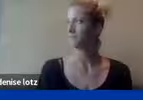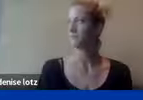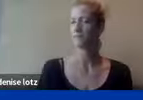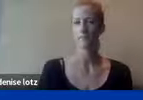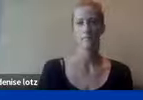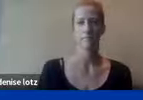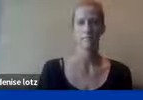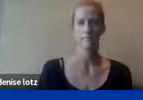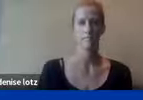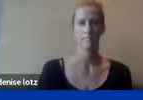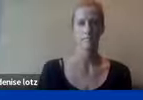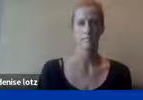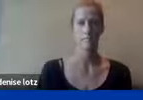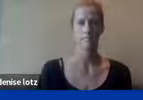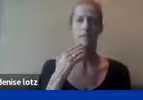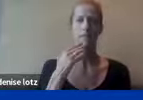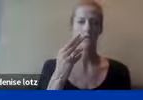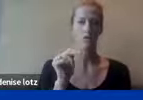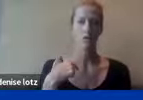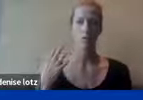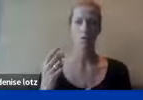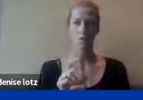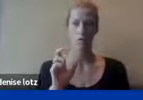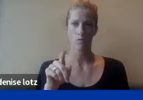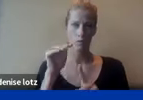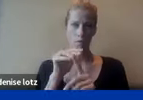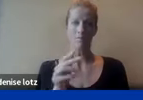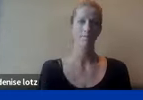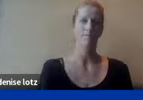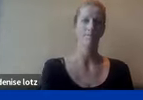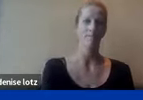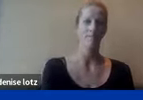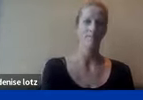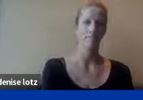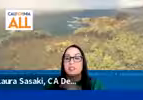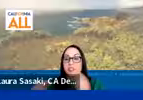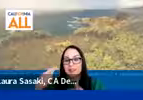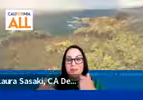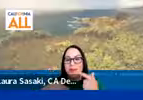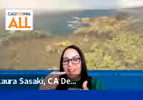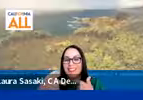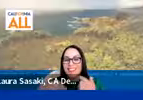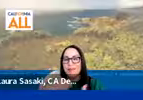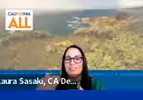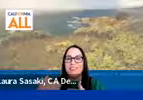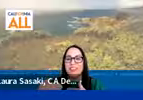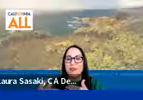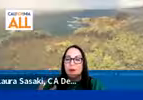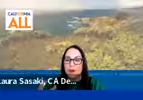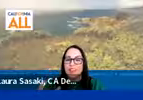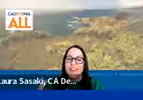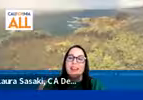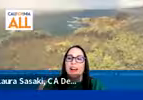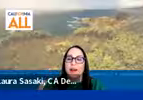much, Gina. And also just want to remind those of you who are here in the audience, if you want to respond back to something that